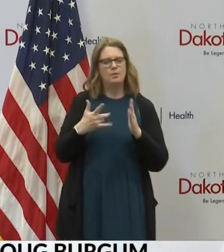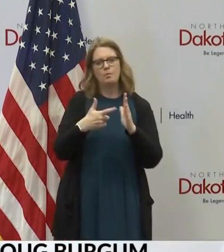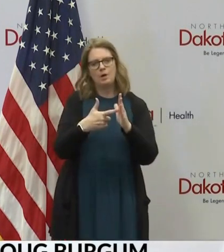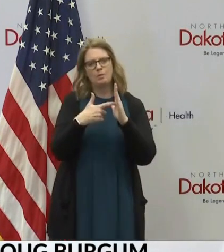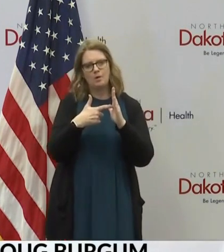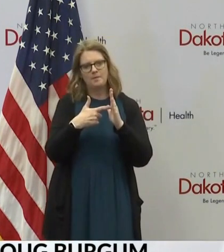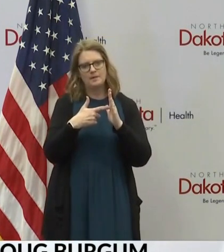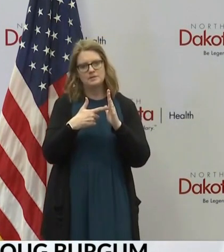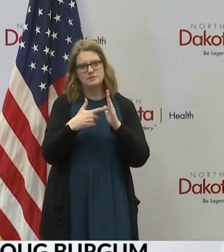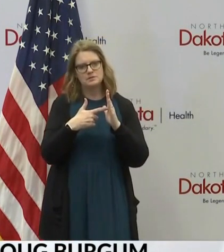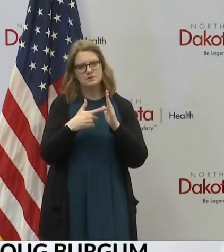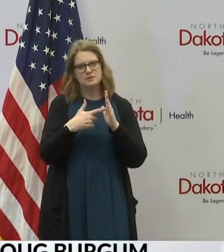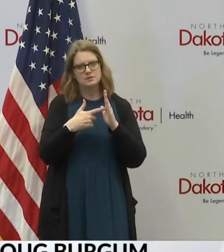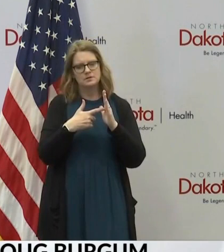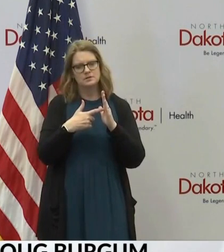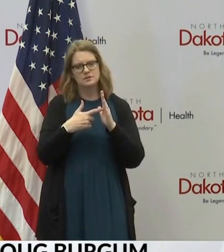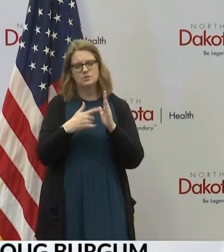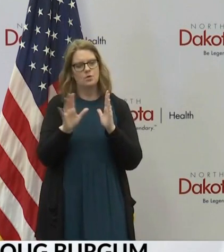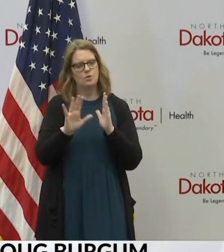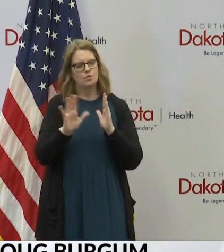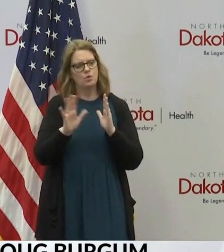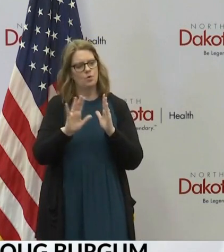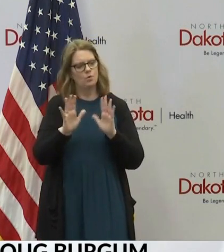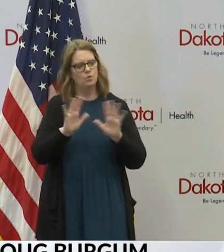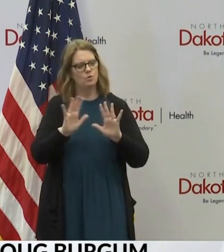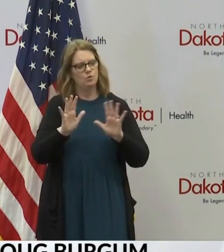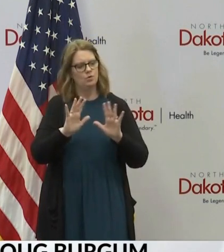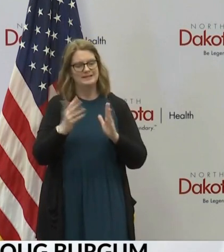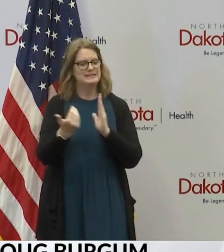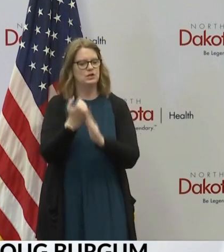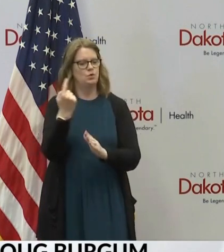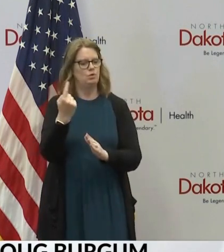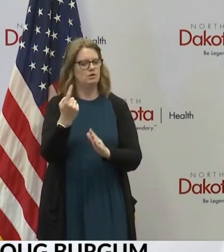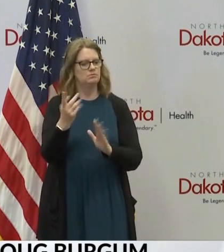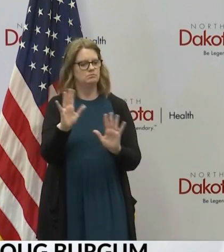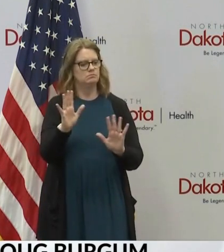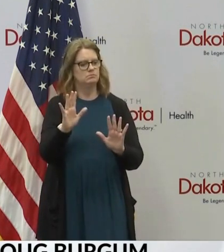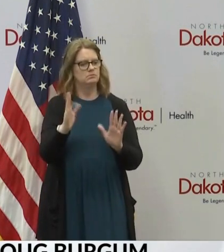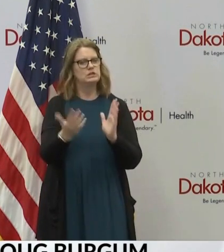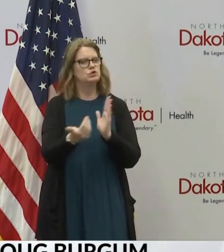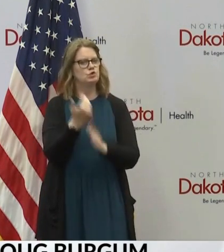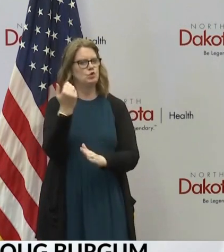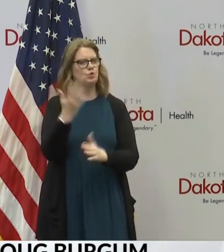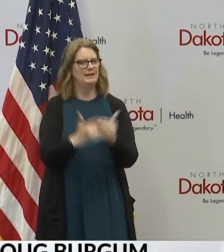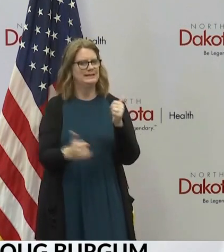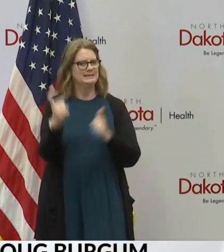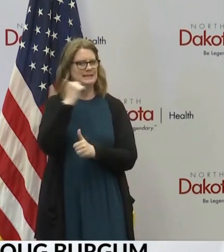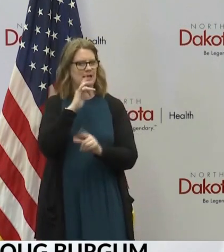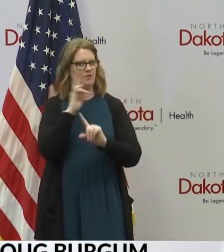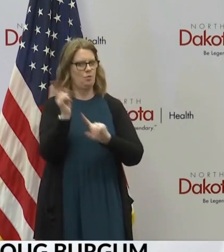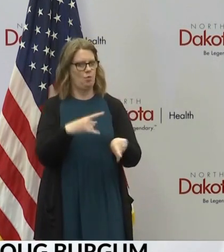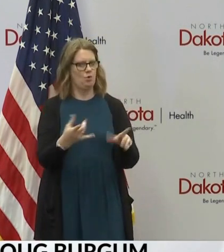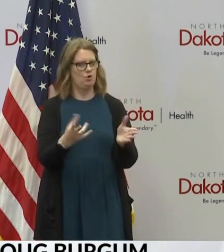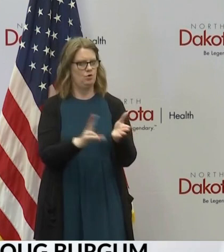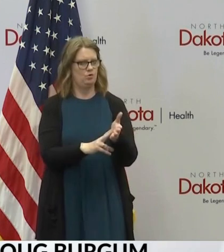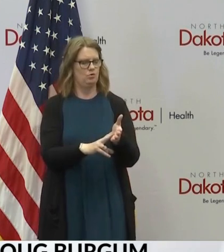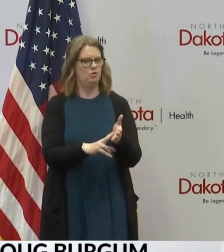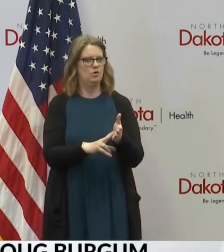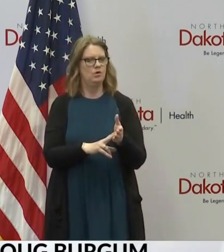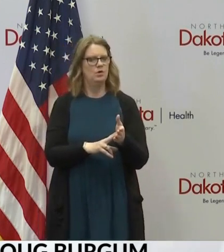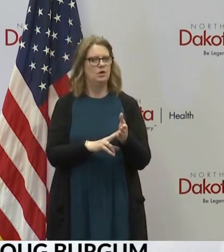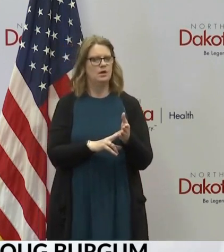requirements for. Well, no, actually, this is not. This is a brand new one. This is a brand new executive order. This one relates to